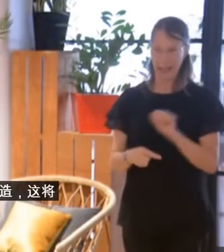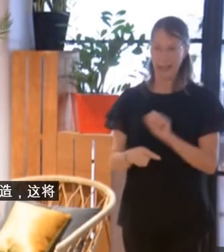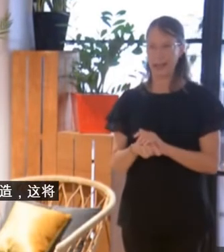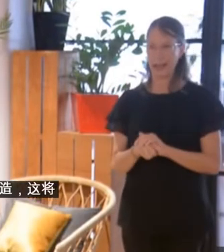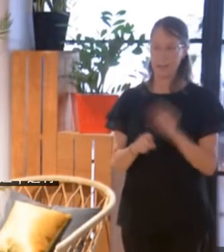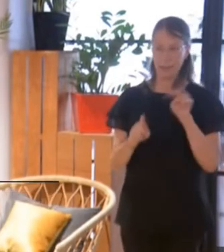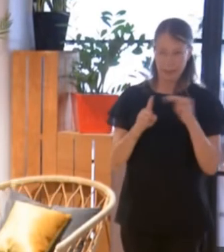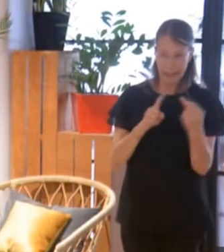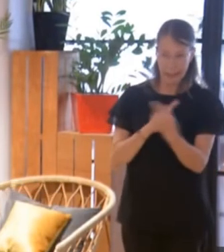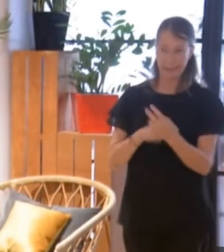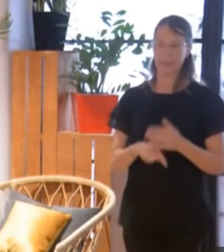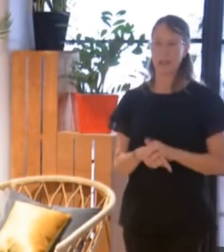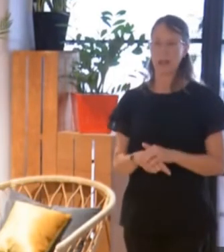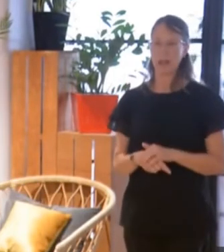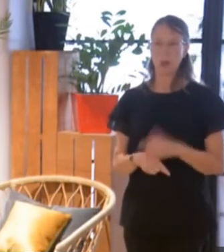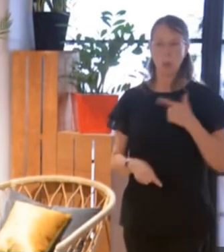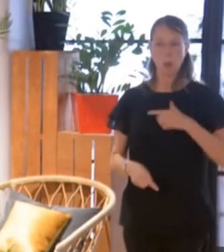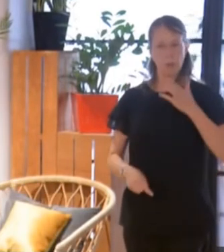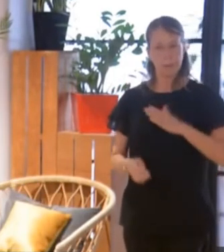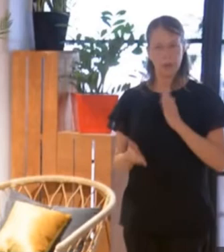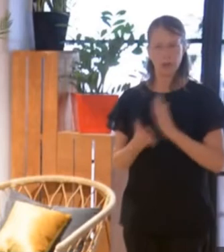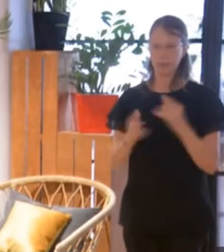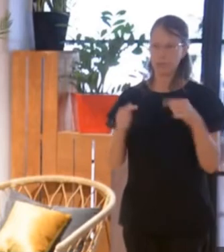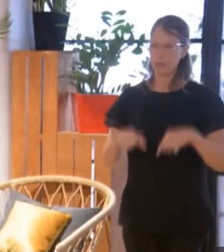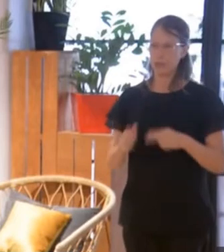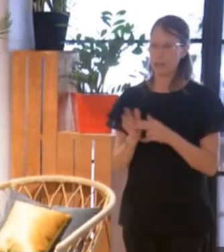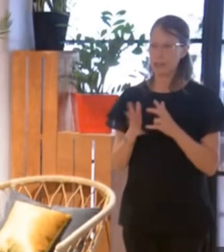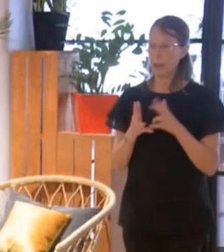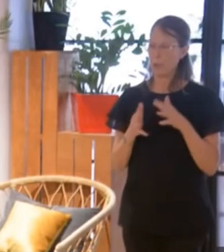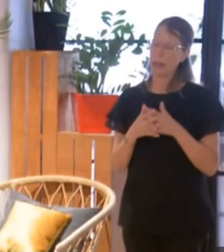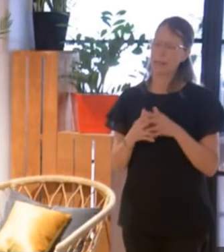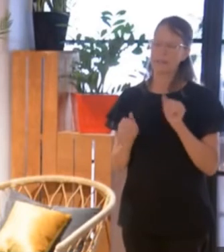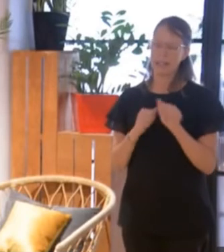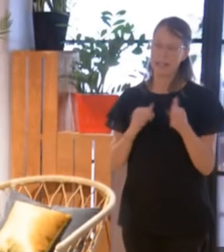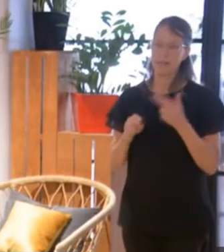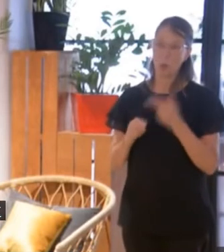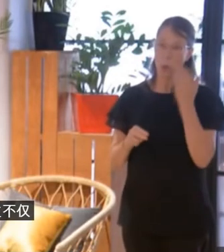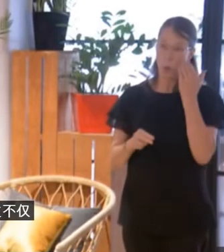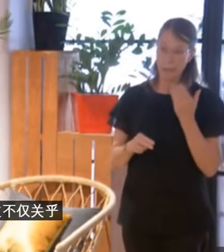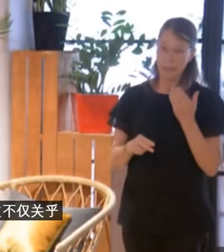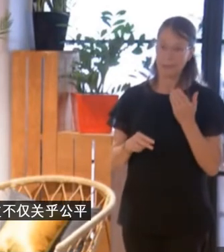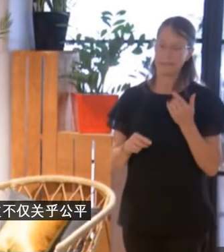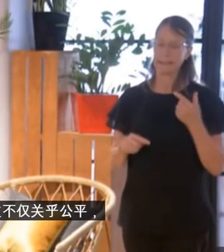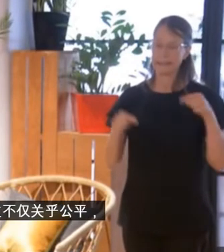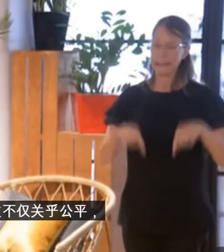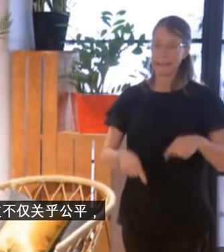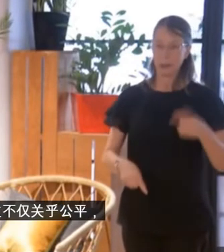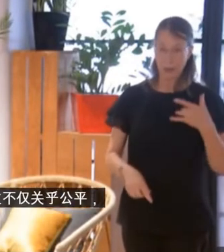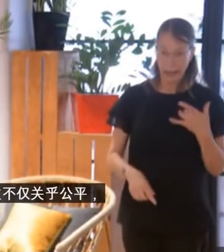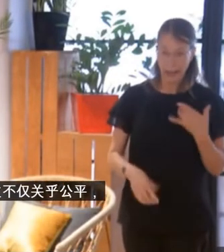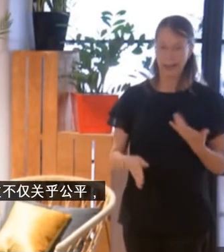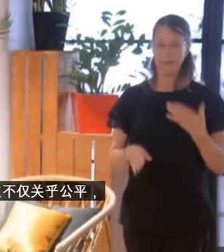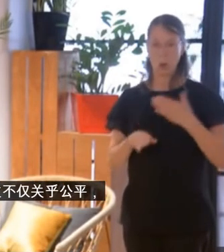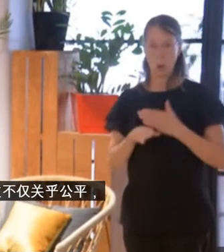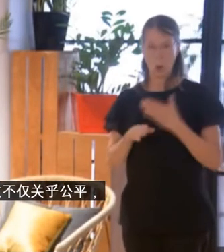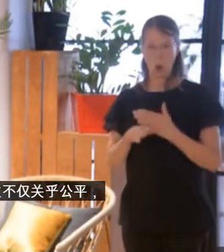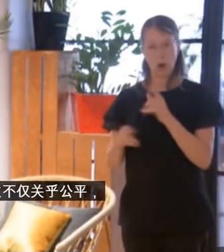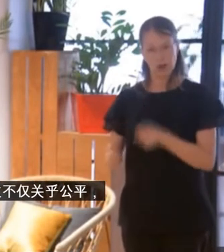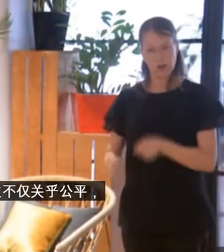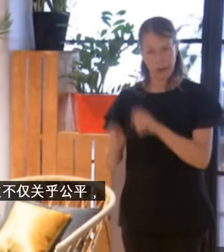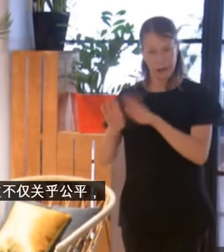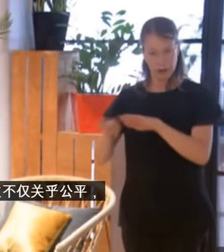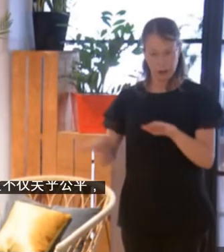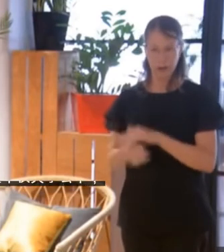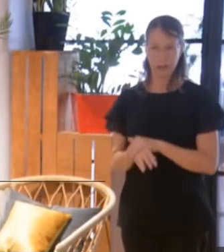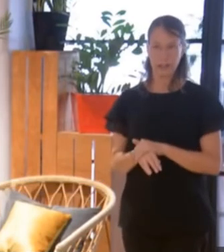is the best place for women to live, to work and to raise a family. This is not just about fairness, this is about the